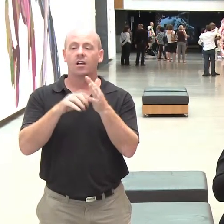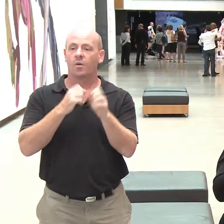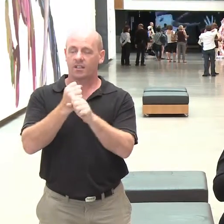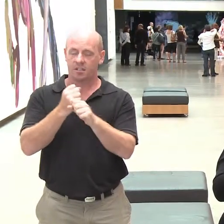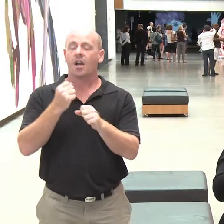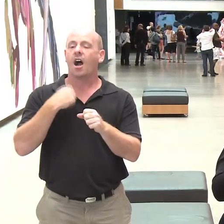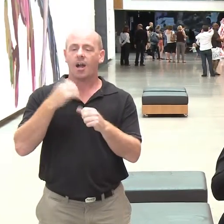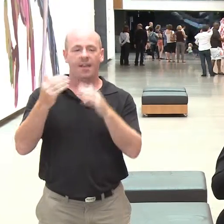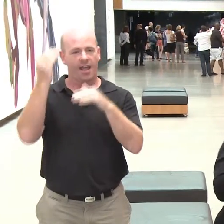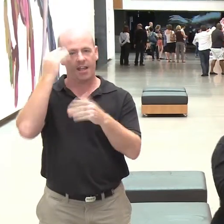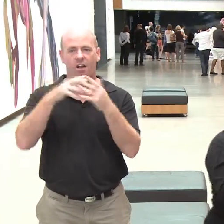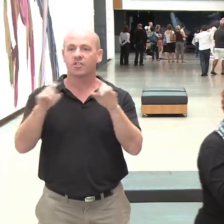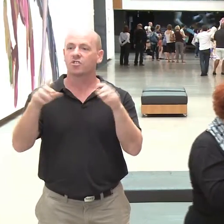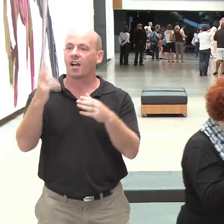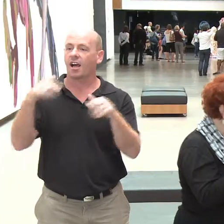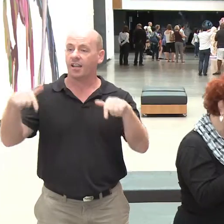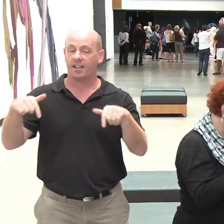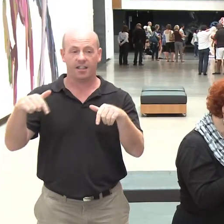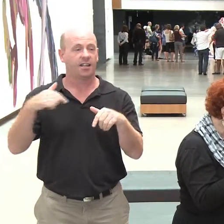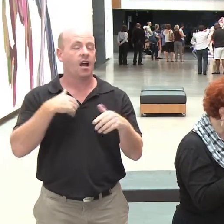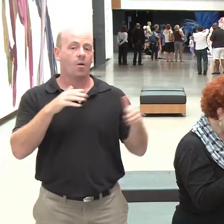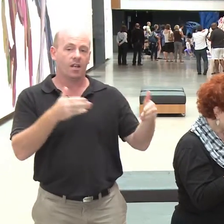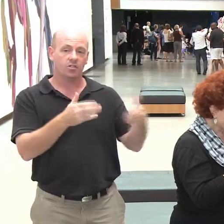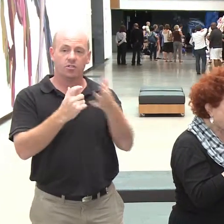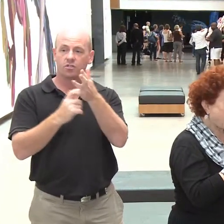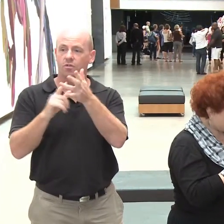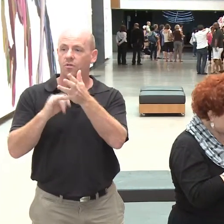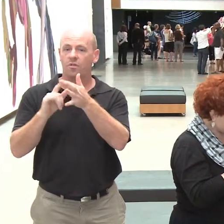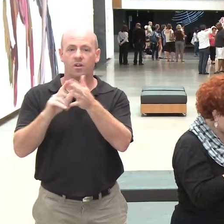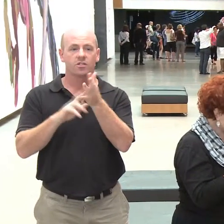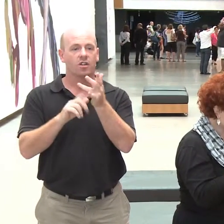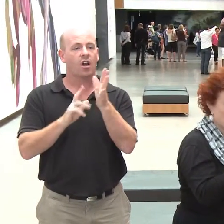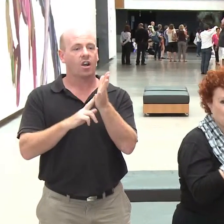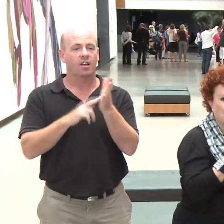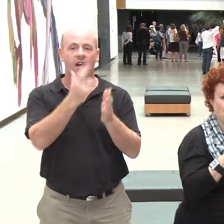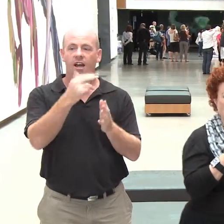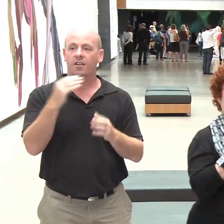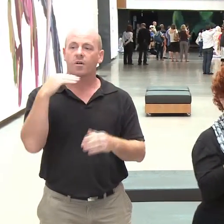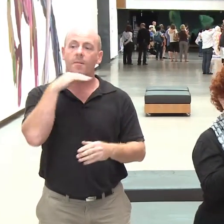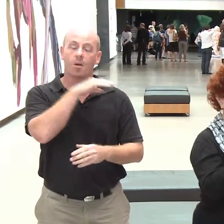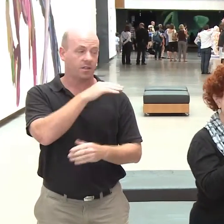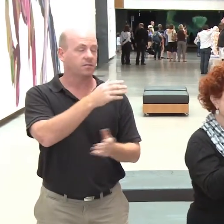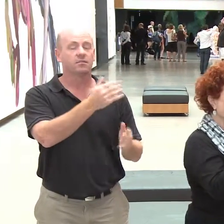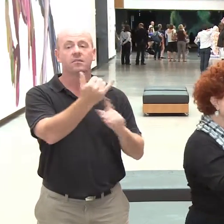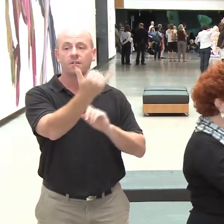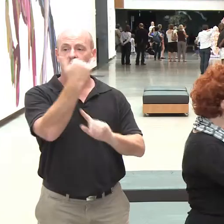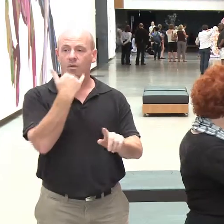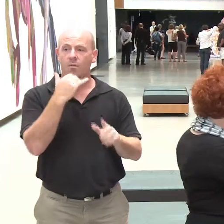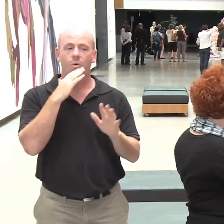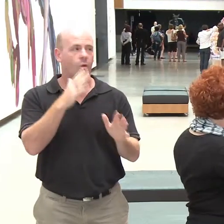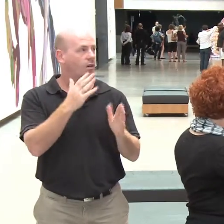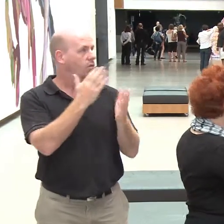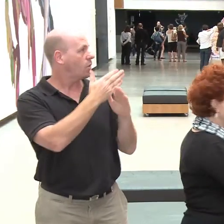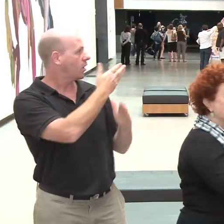the gallery, and it's my great pleasure to introduce Rose Nolan, artist from Melbourne, who has made this wonderful